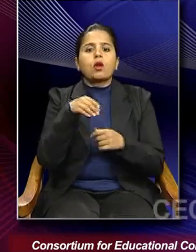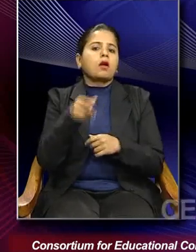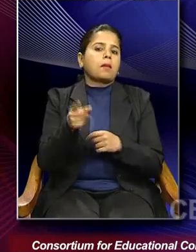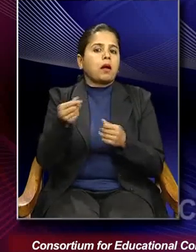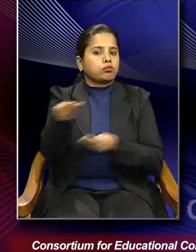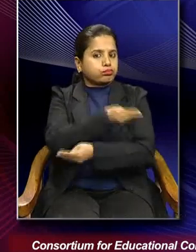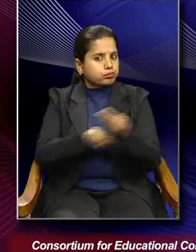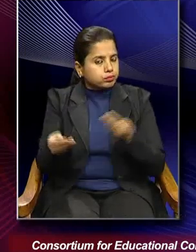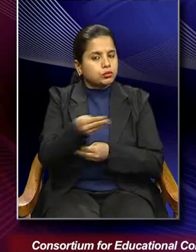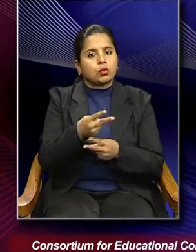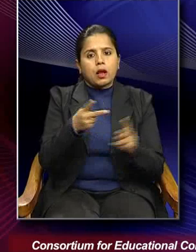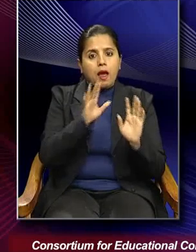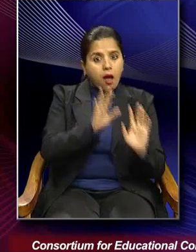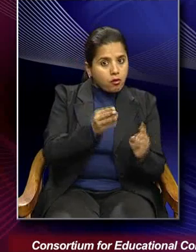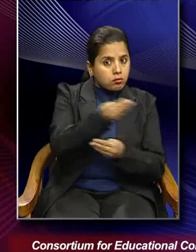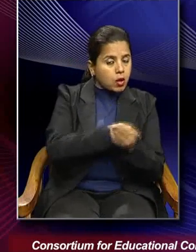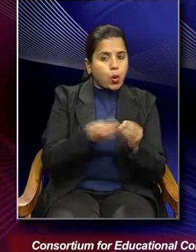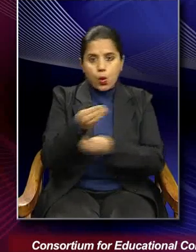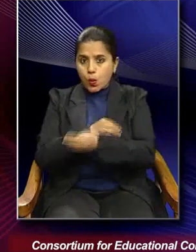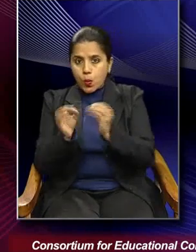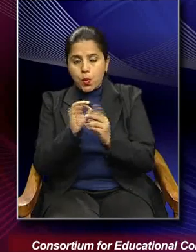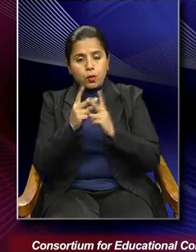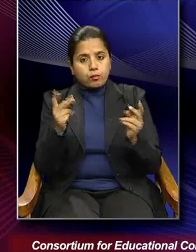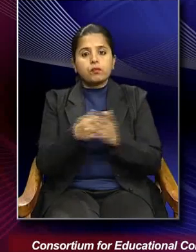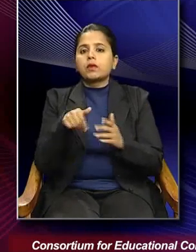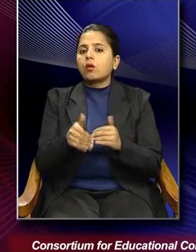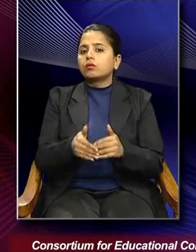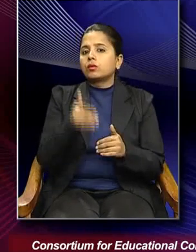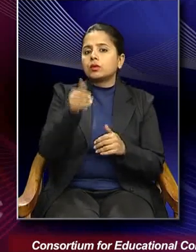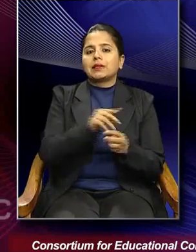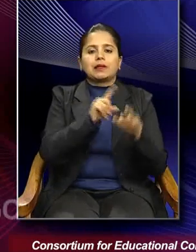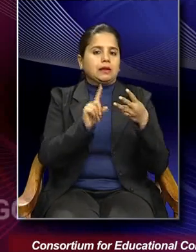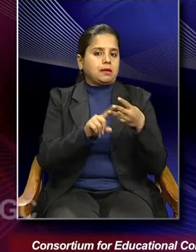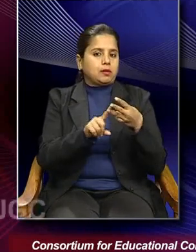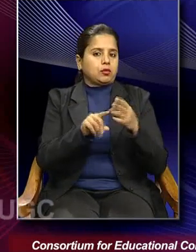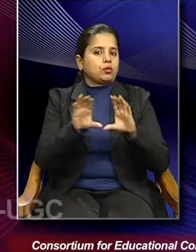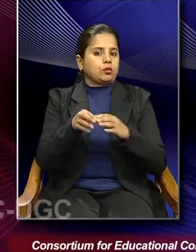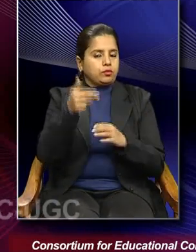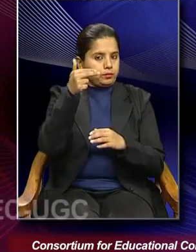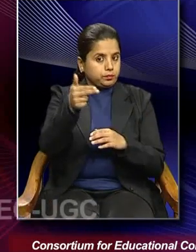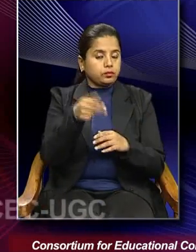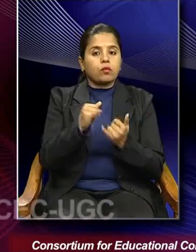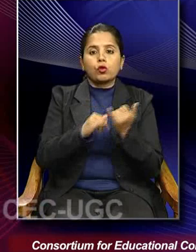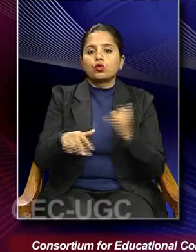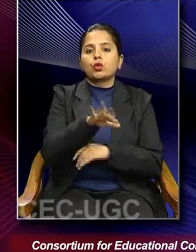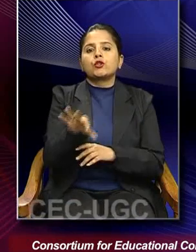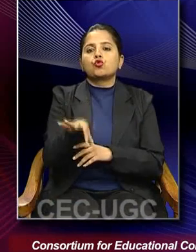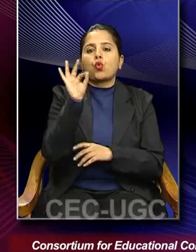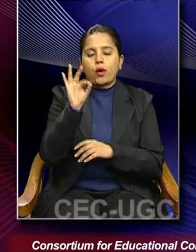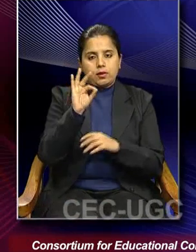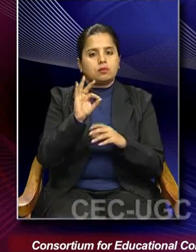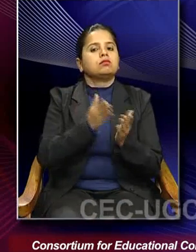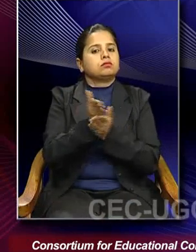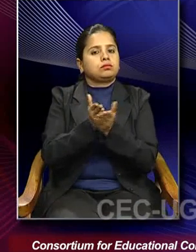and non-compensated bundles. Let's move on to the third criteria of social choice mechanism, which